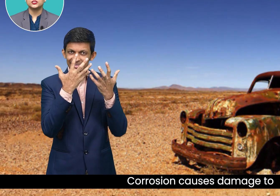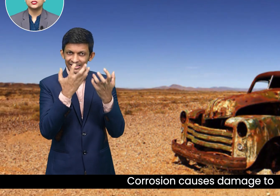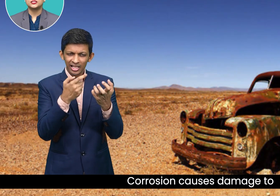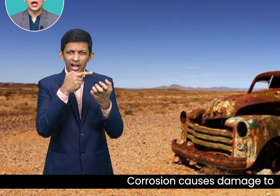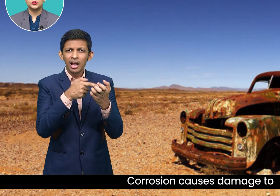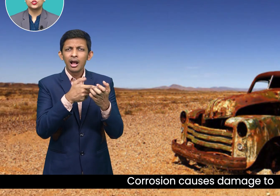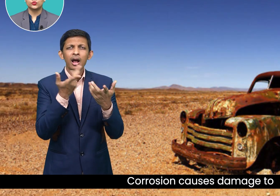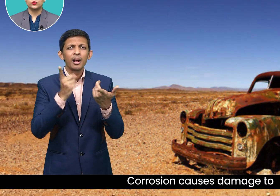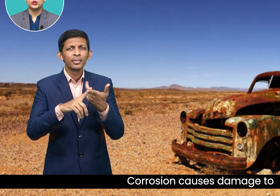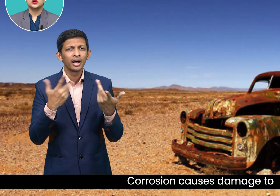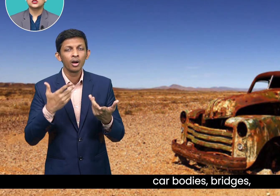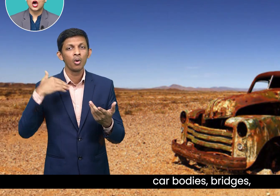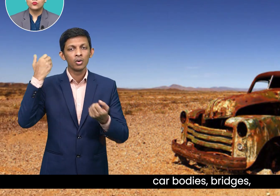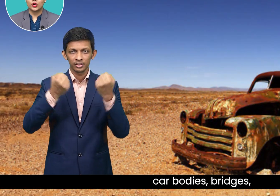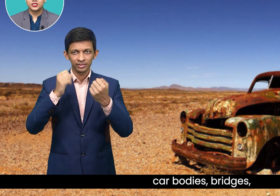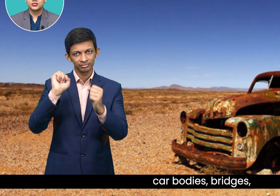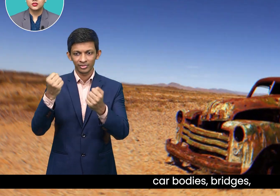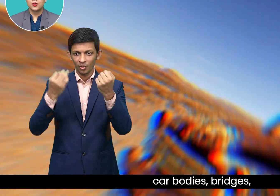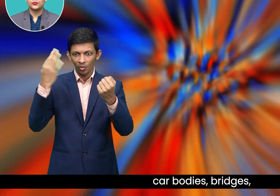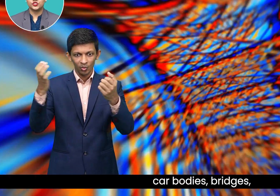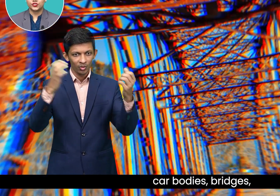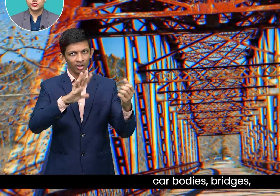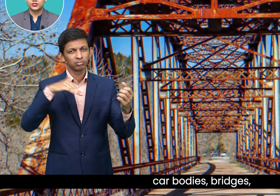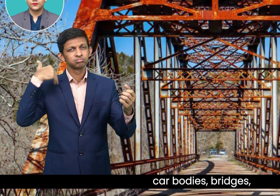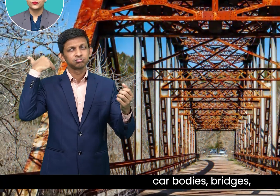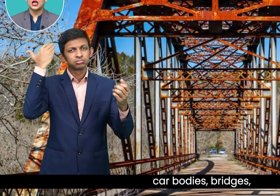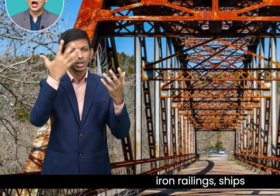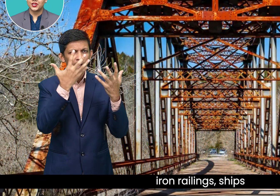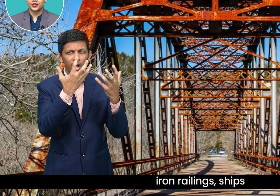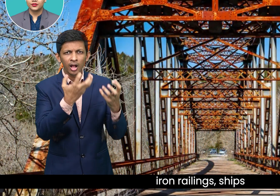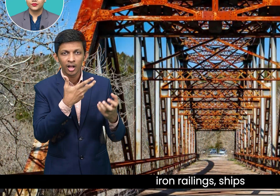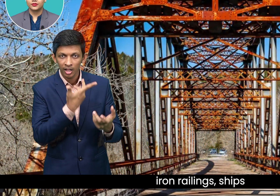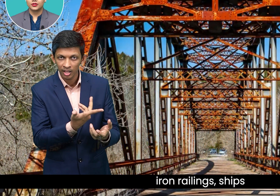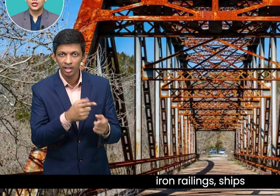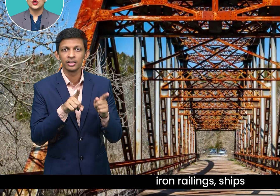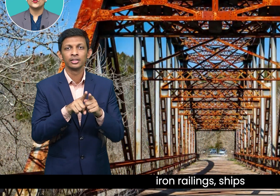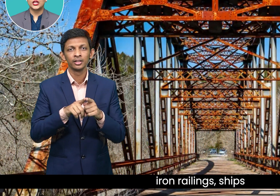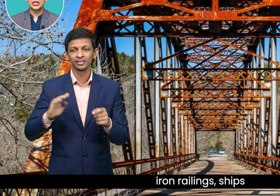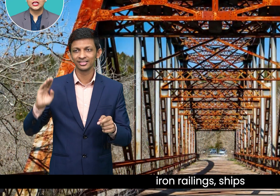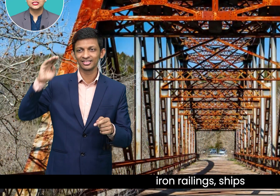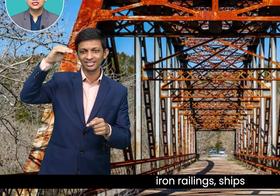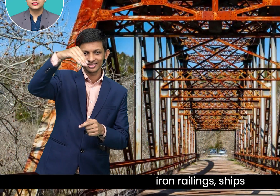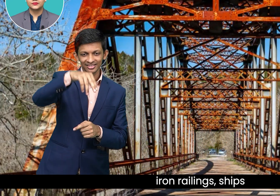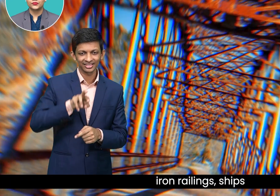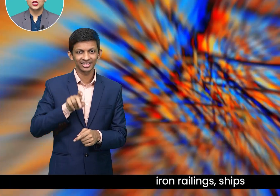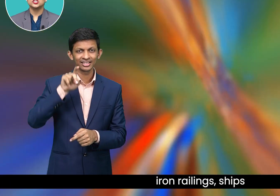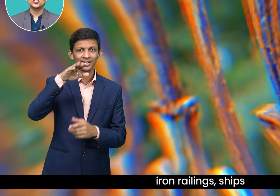Corrosion causes damage to car bodies, bridges, iron,